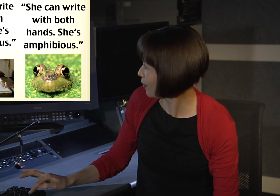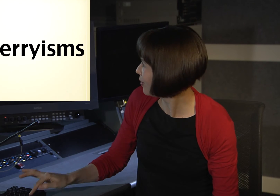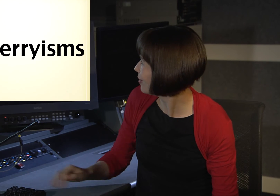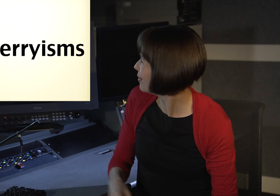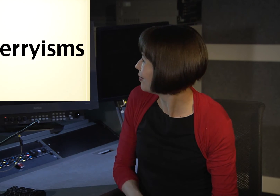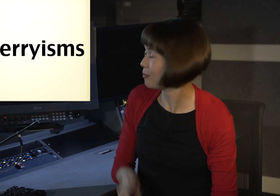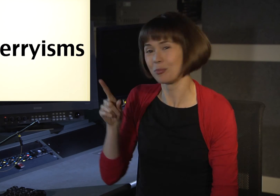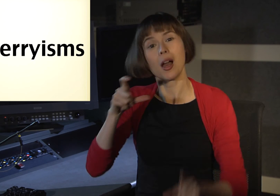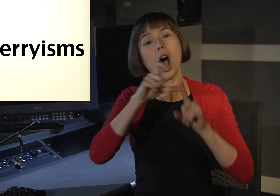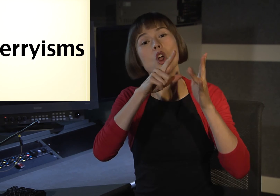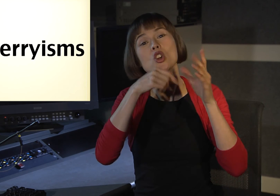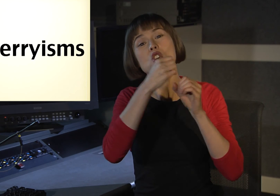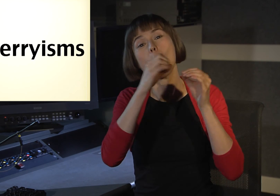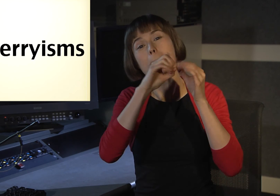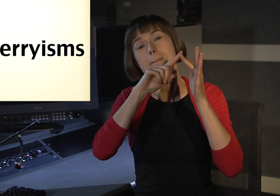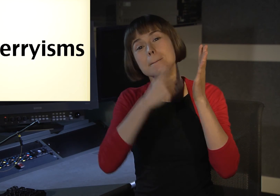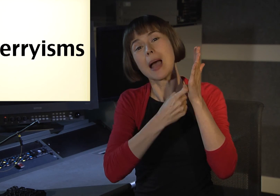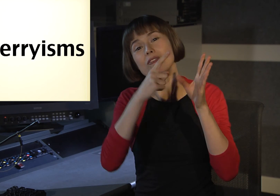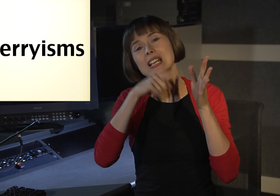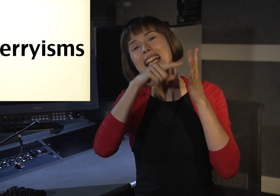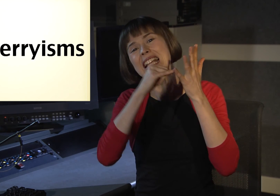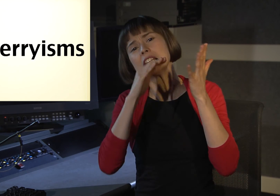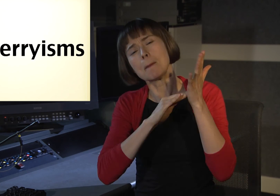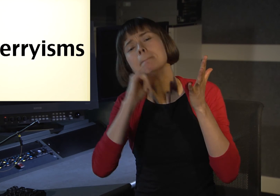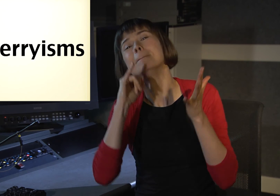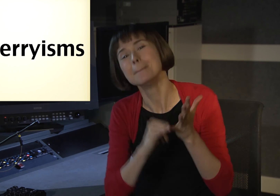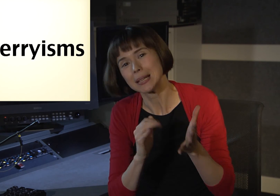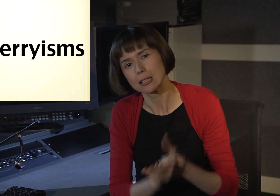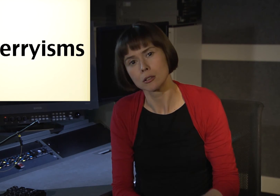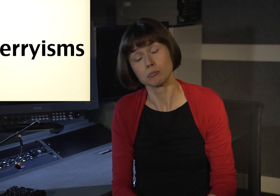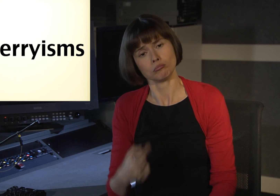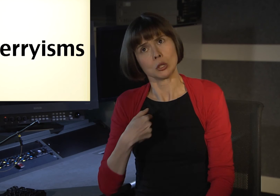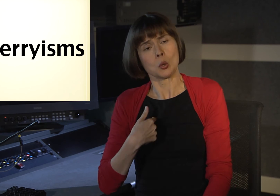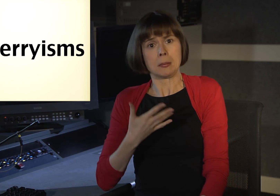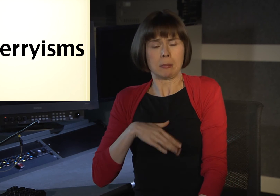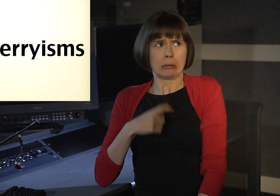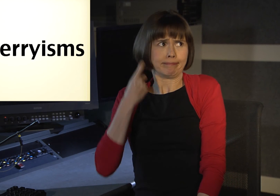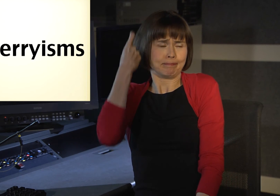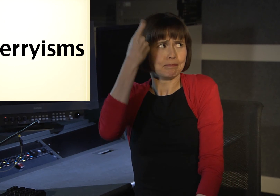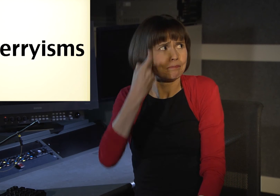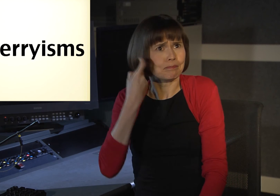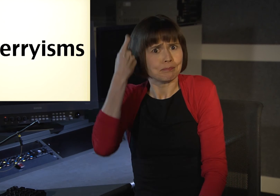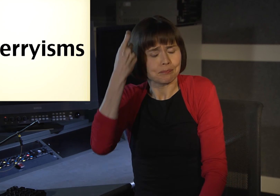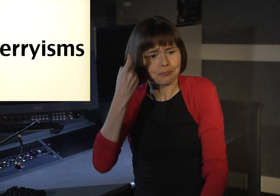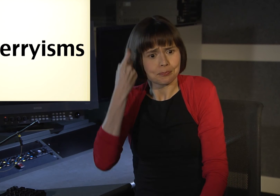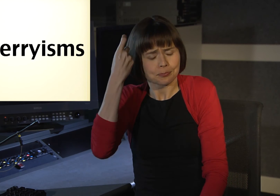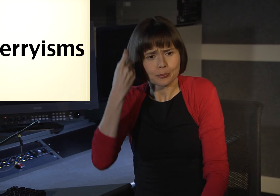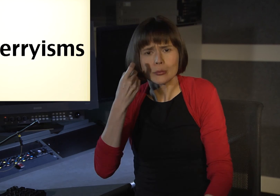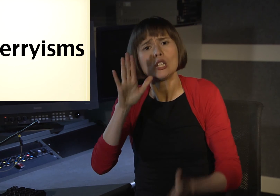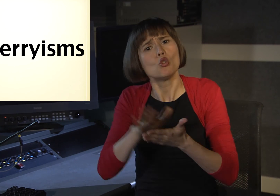call them Dogberryisms. So, I've been thinking long and